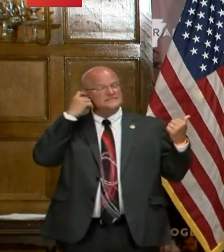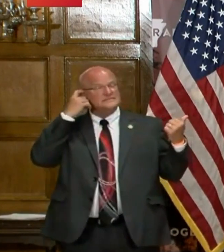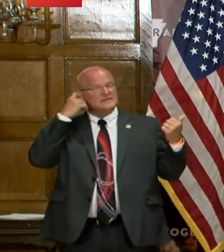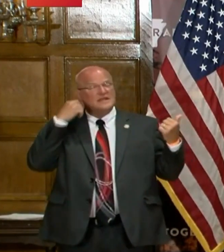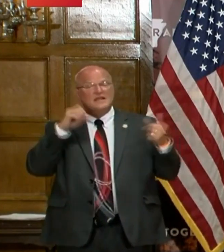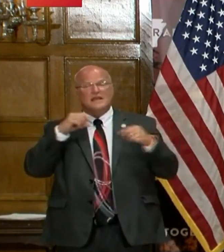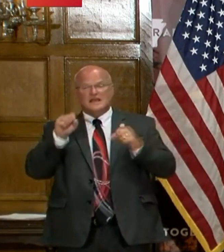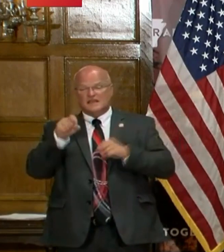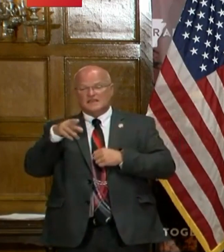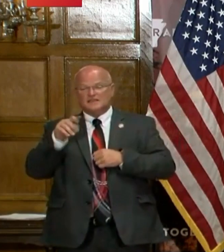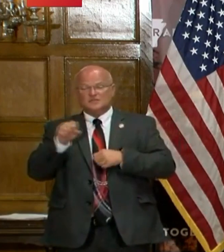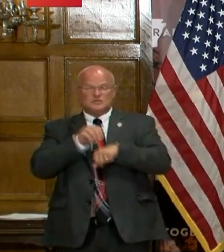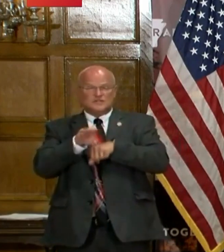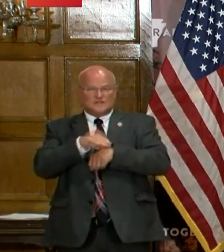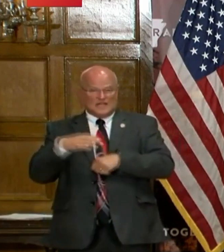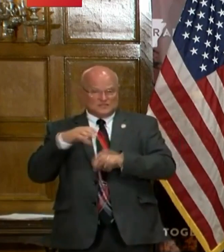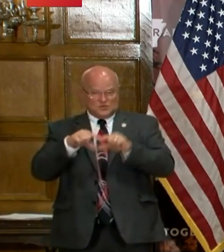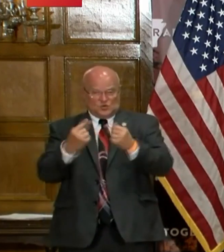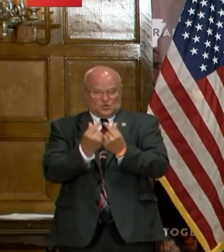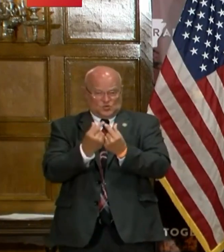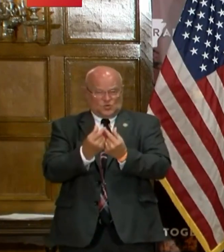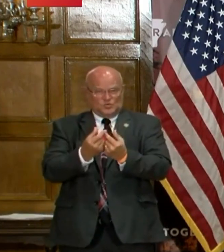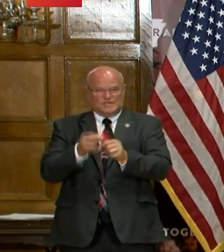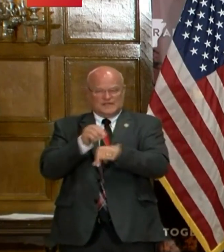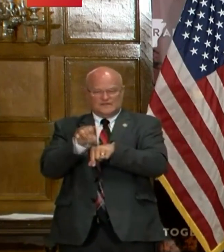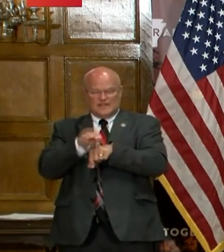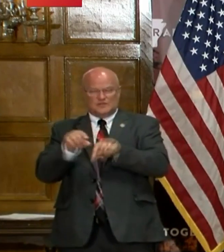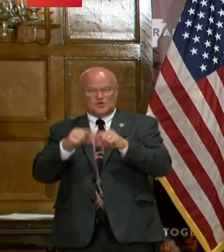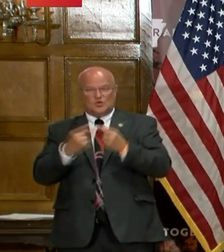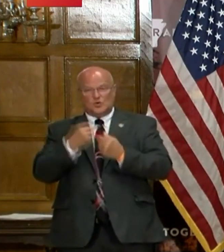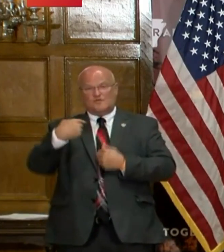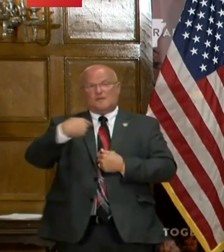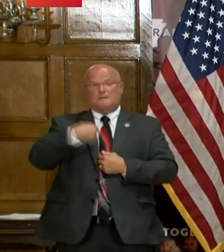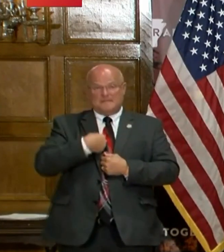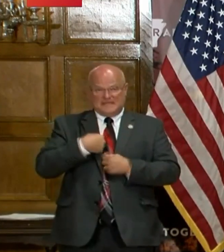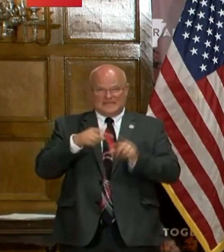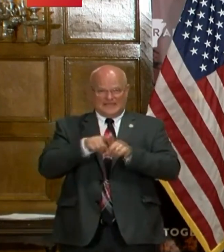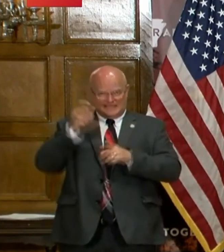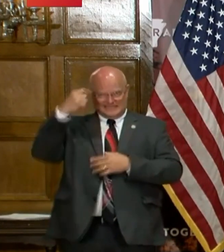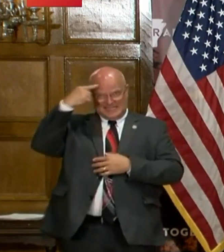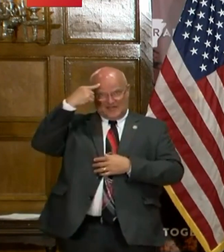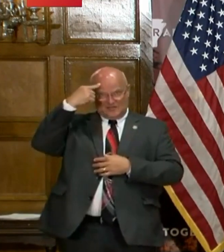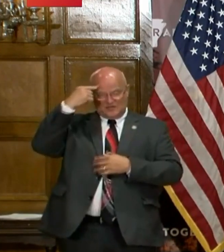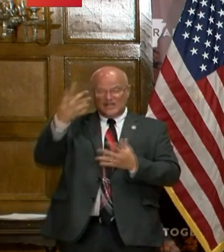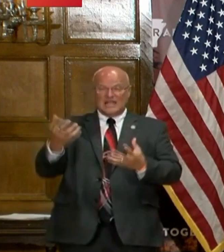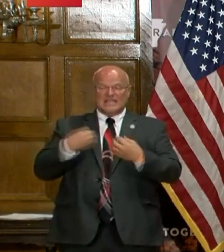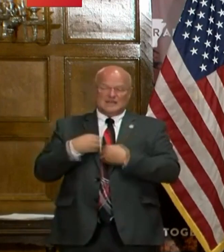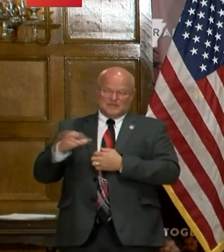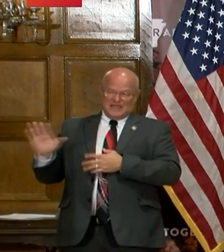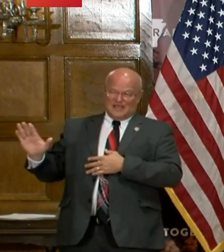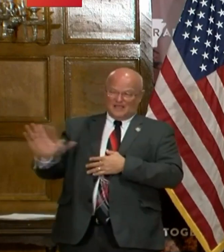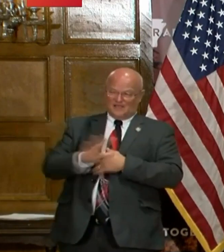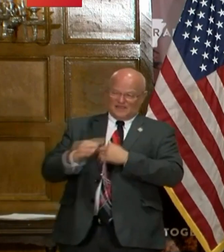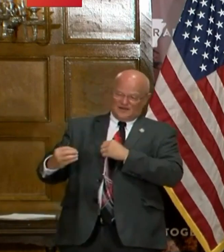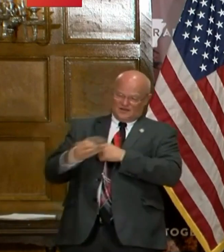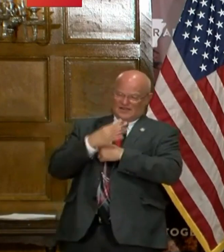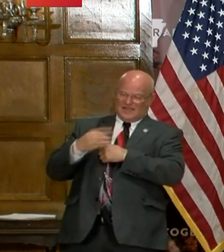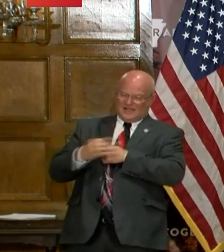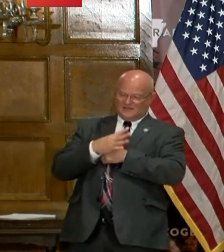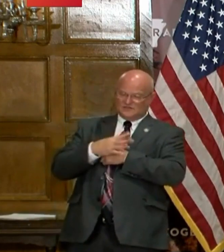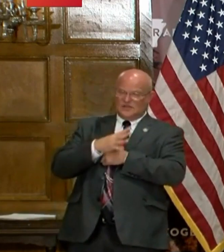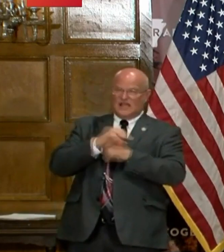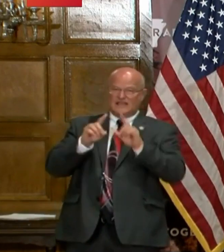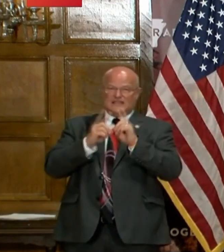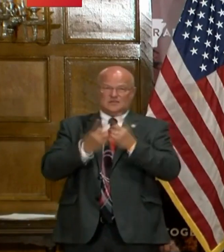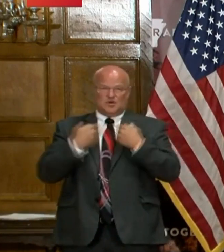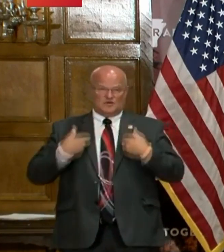advisory group is a advisory group to me as governor to give me their counsel as well as to the